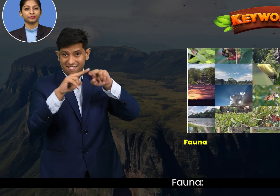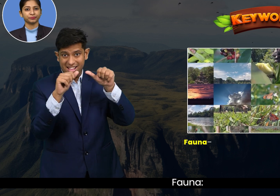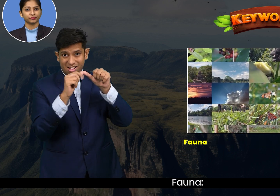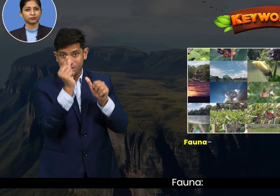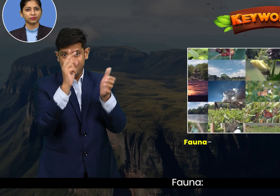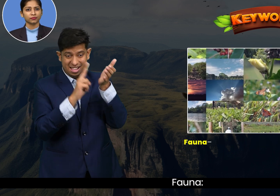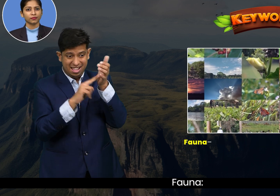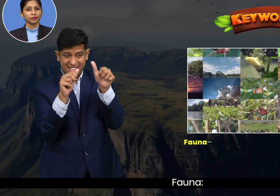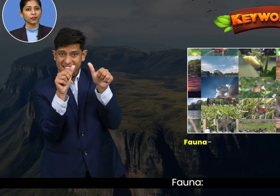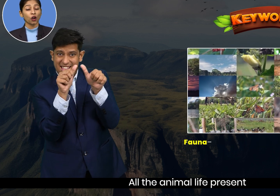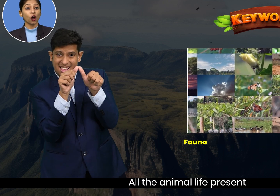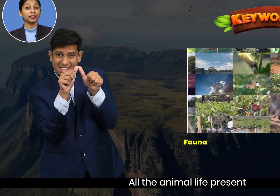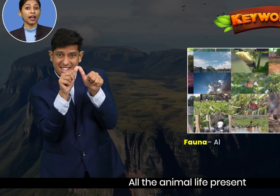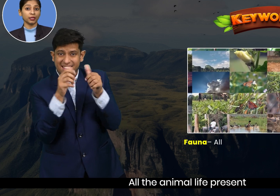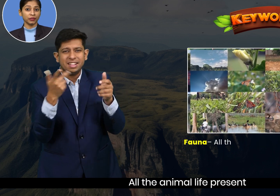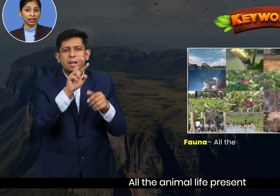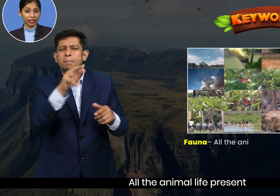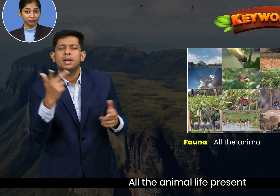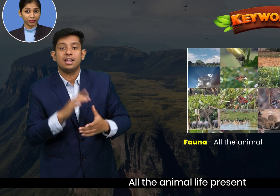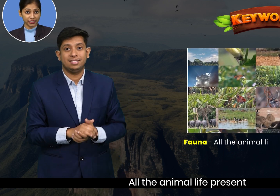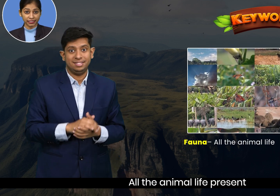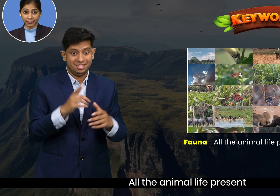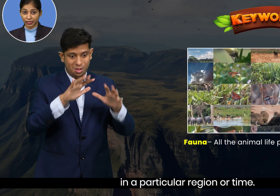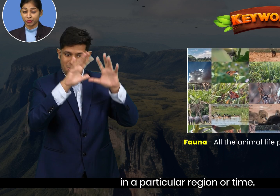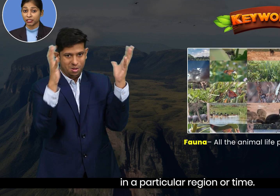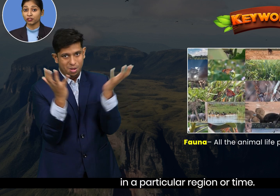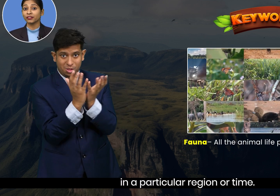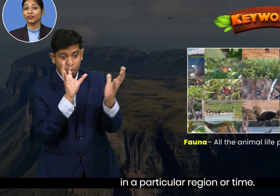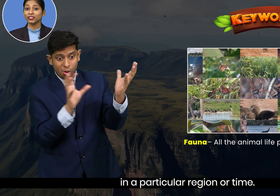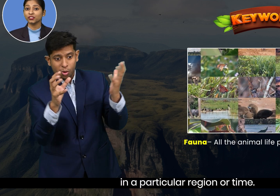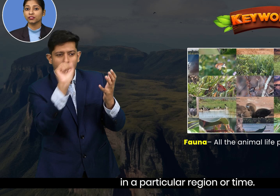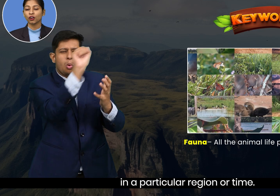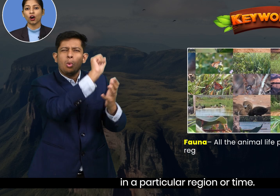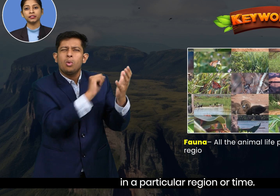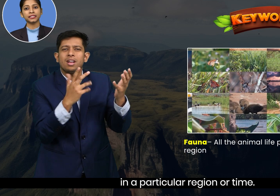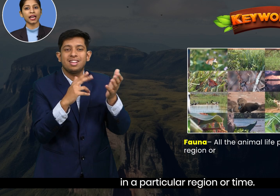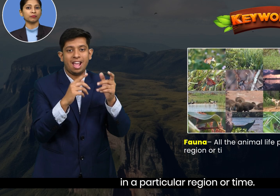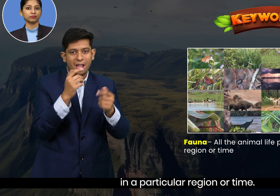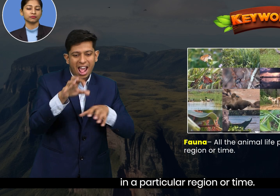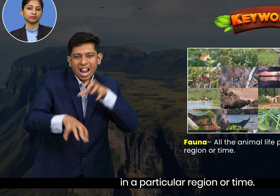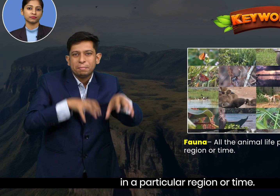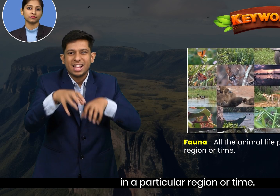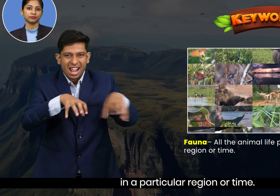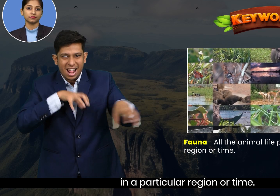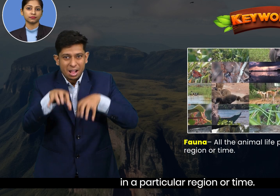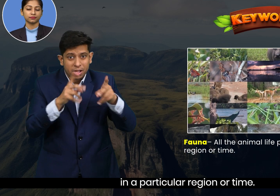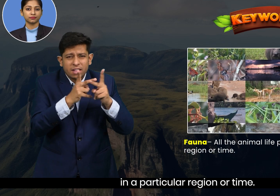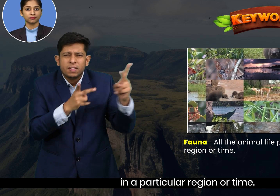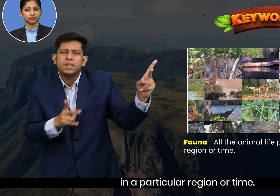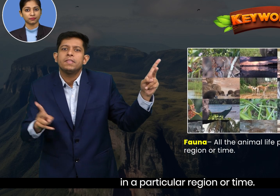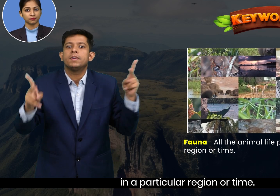Fauna, all the animal life present in a particular region or time.